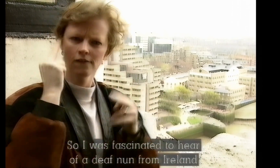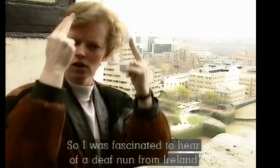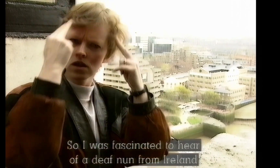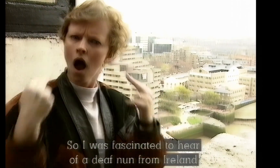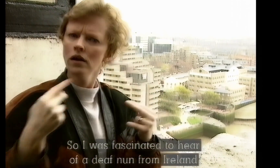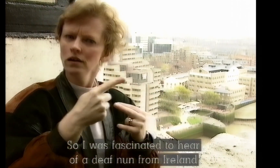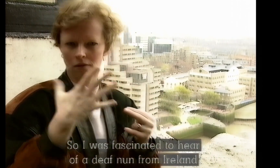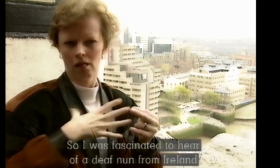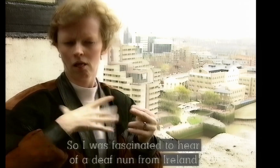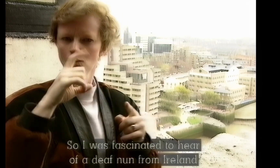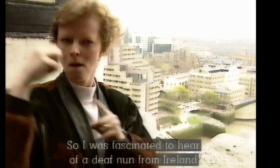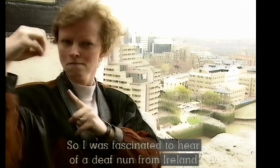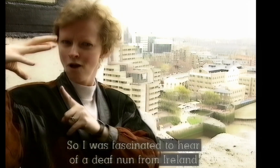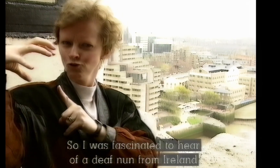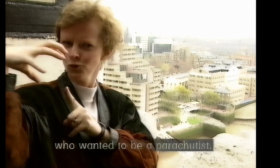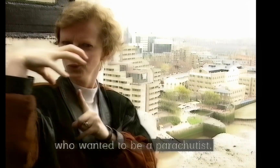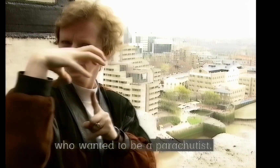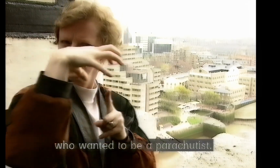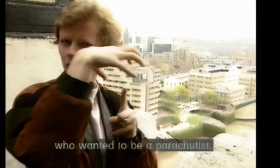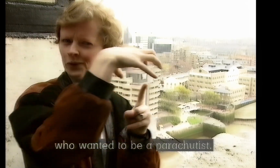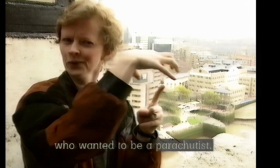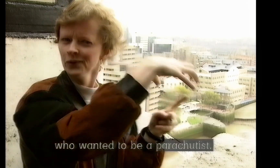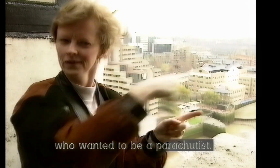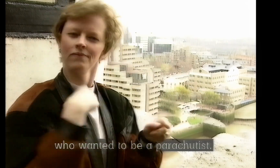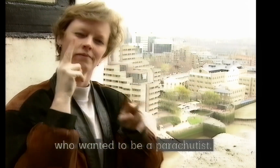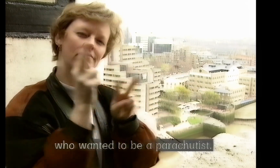from Ireland who wanted to be a parachutist. Let's take a look.